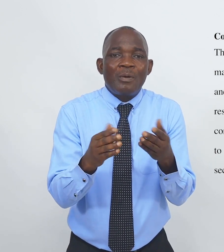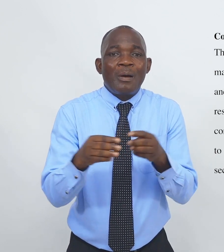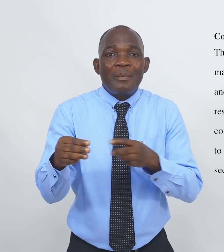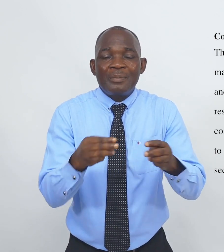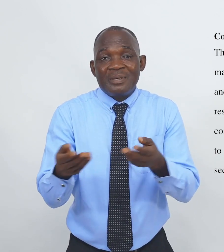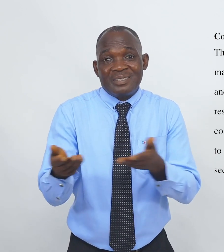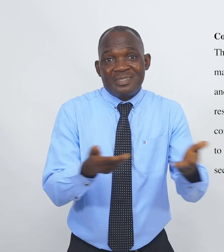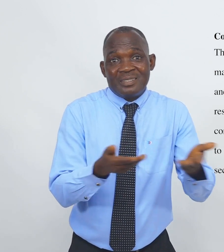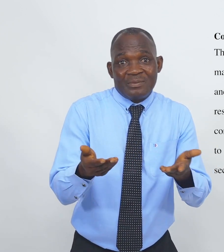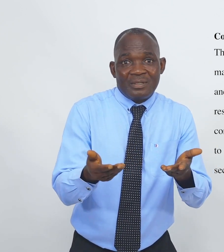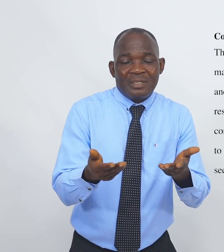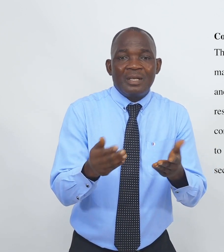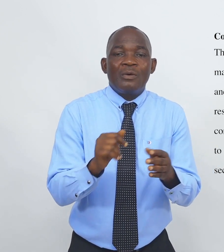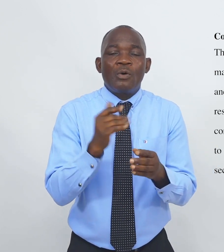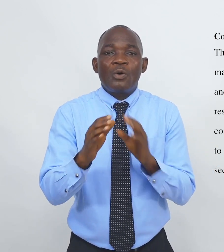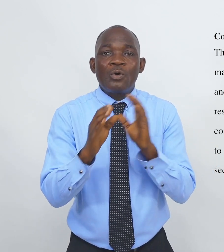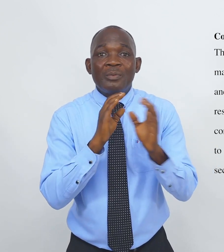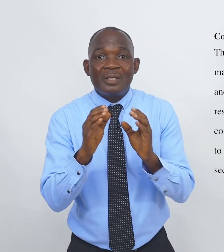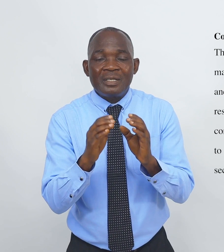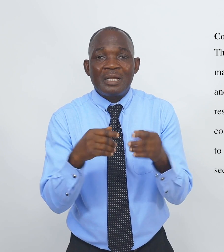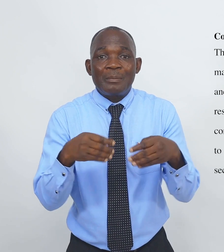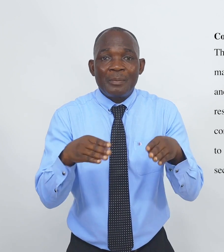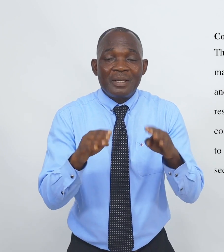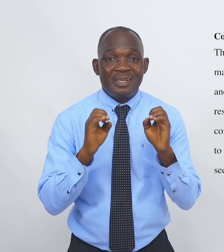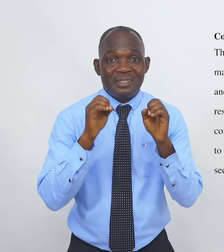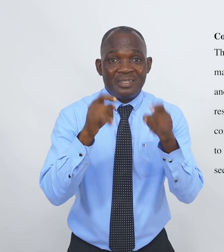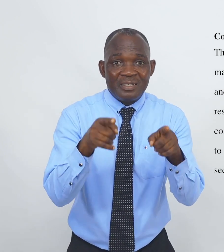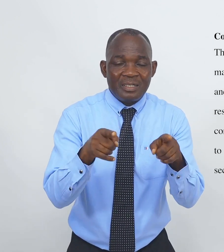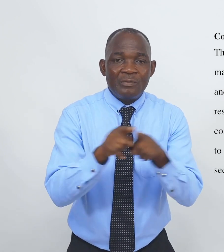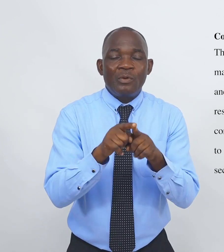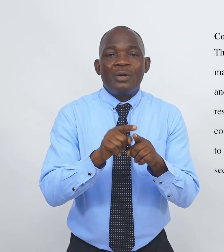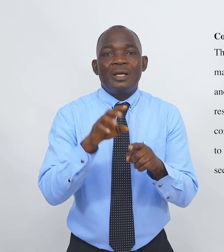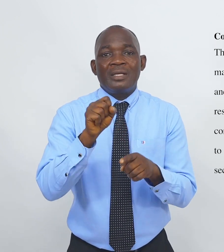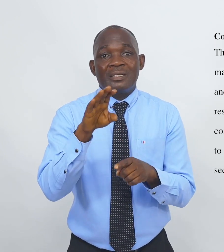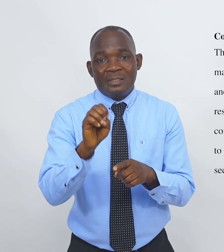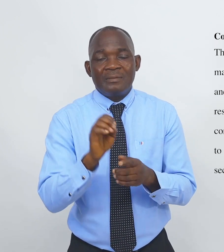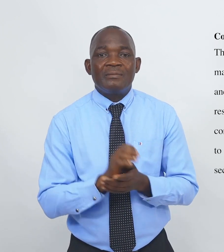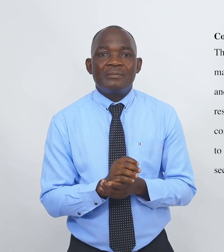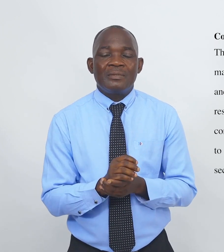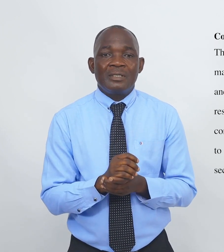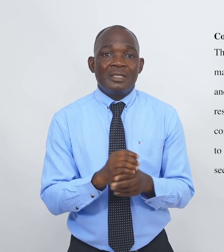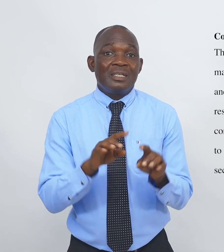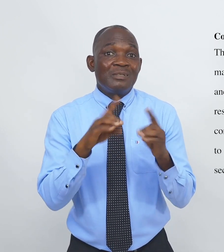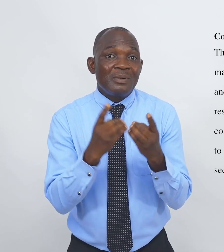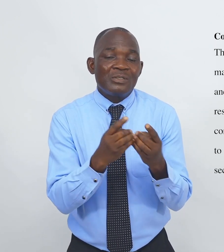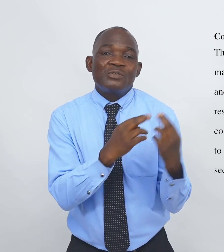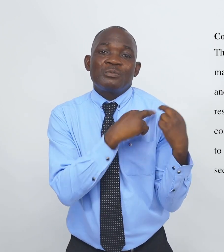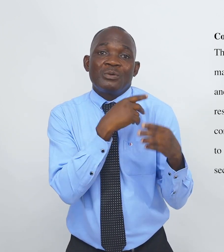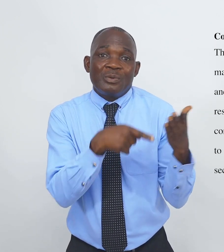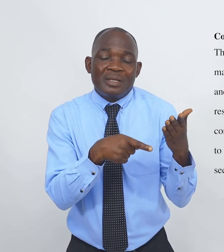services, corporate communications and market education for the SEC. The unit is responsible for developing